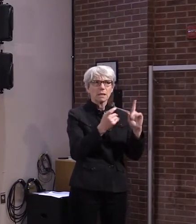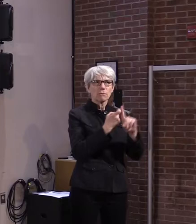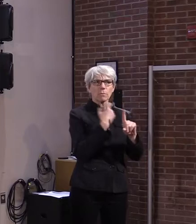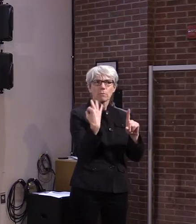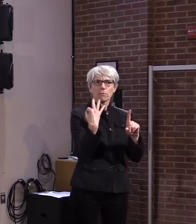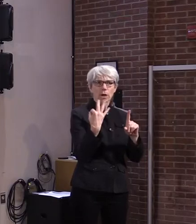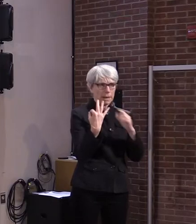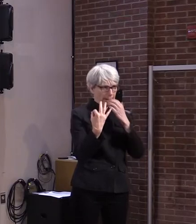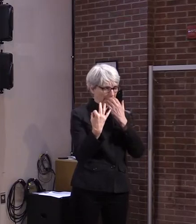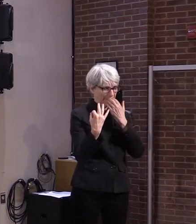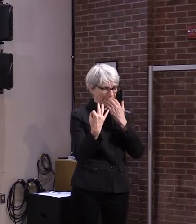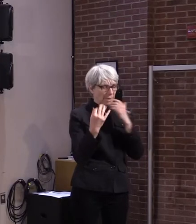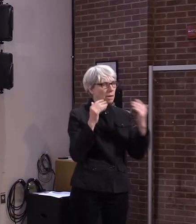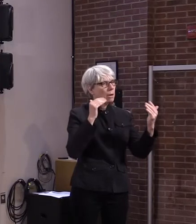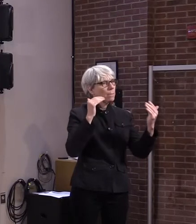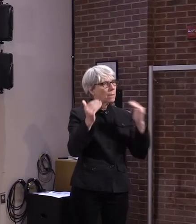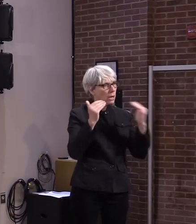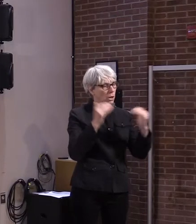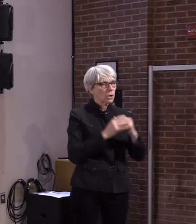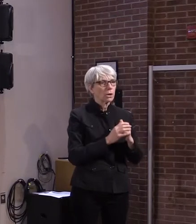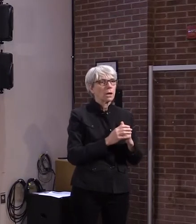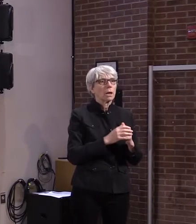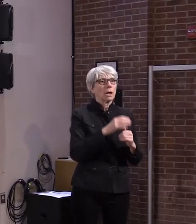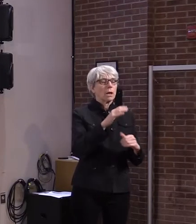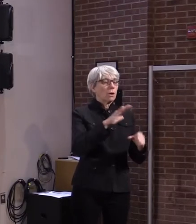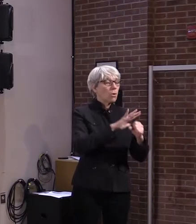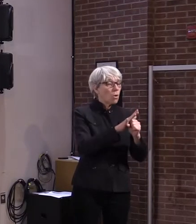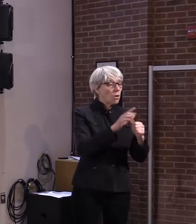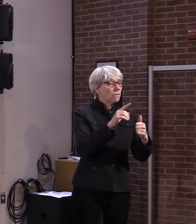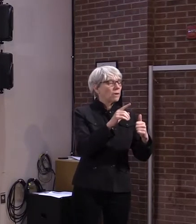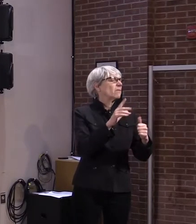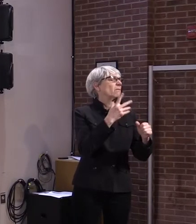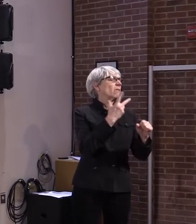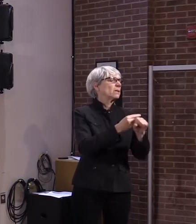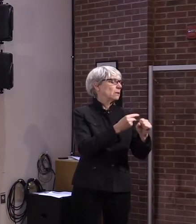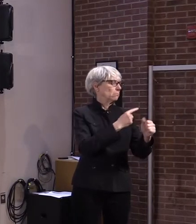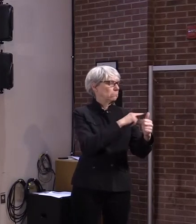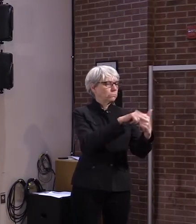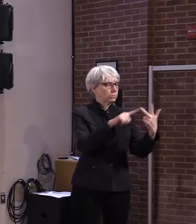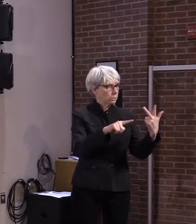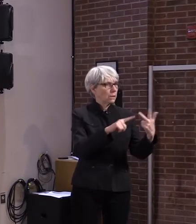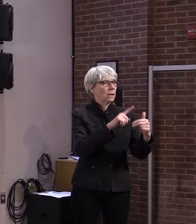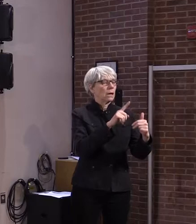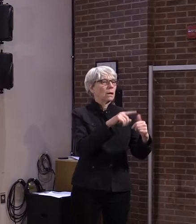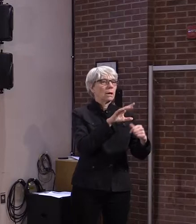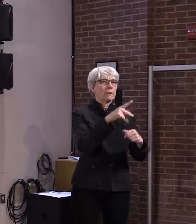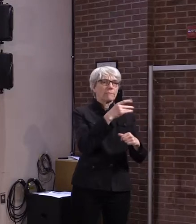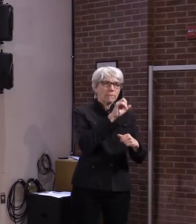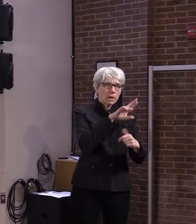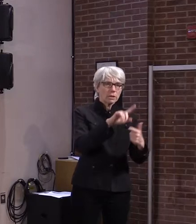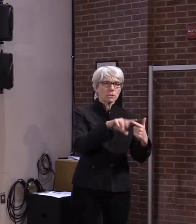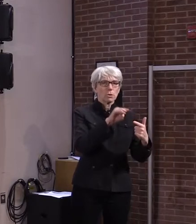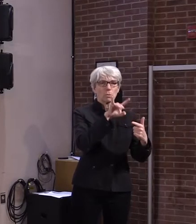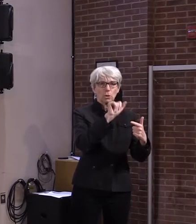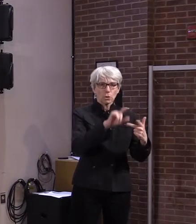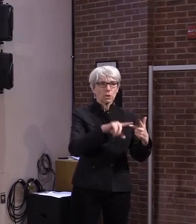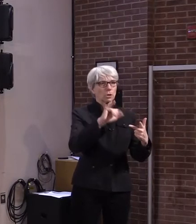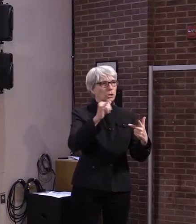that compared the effectiveness of all the COVID vaccines in preventing hospitalizations among